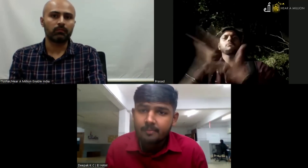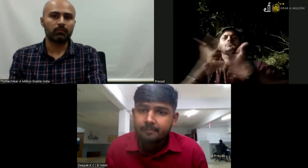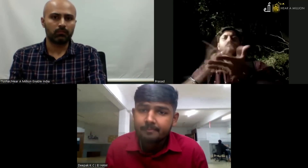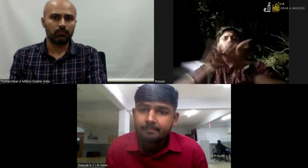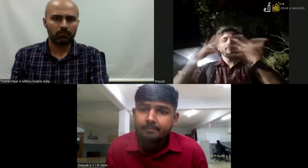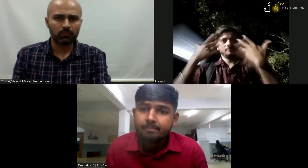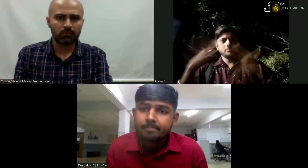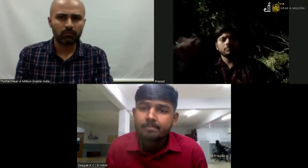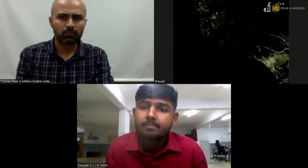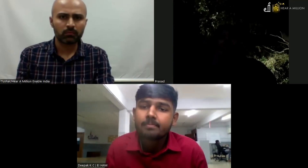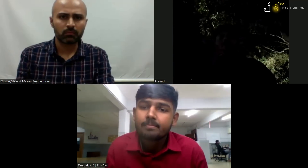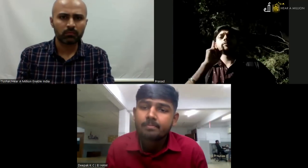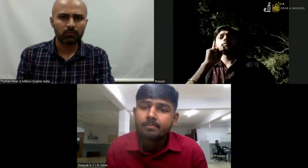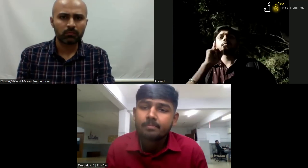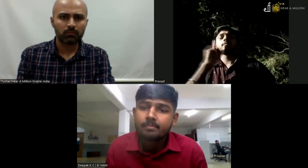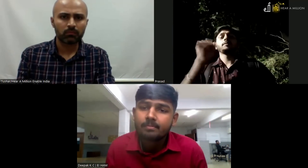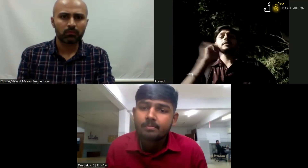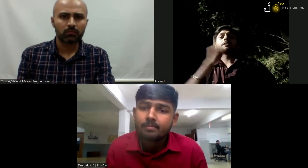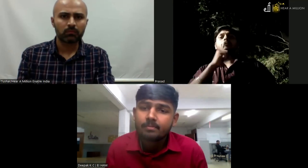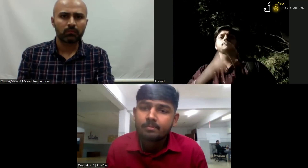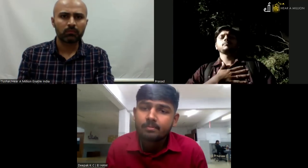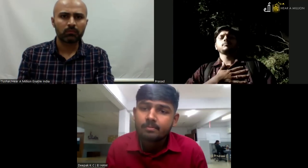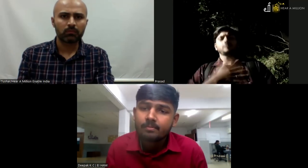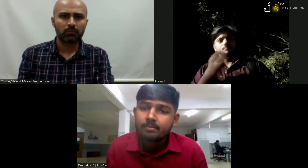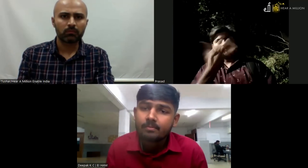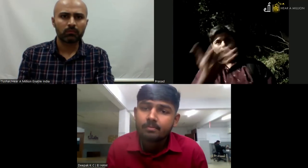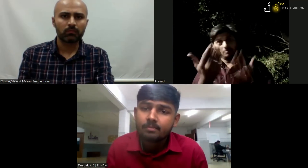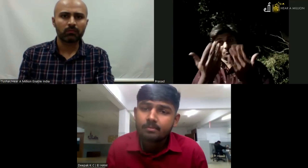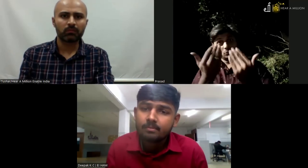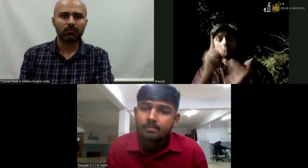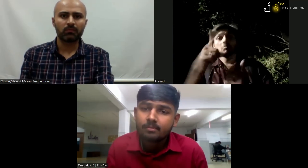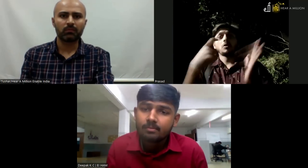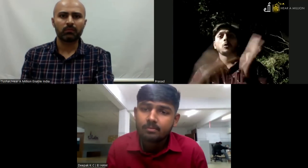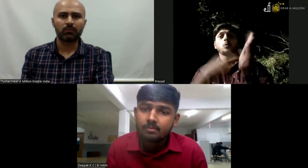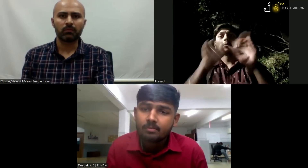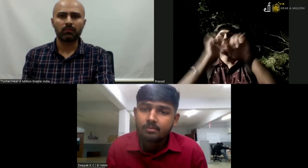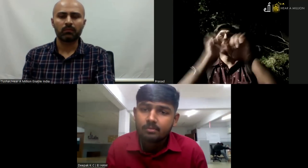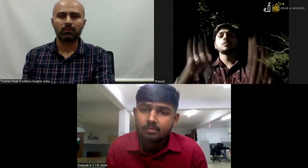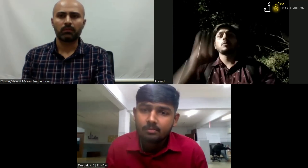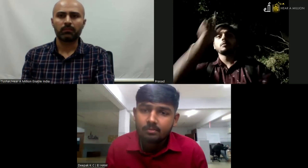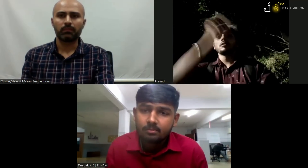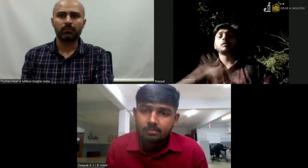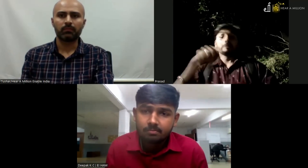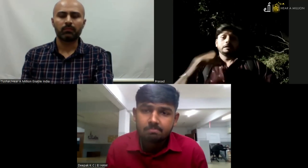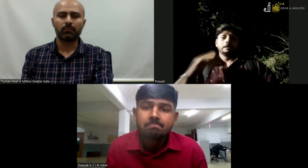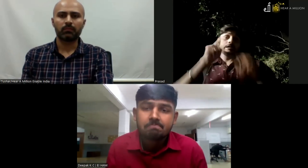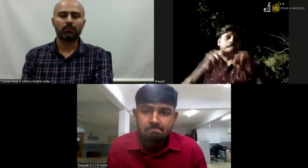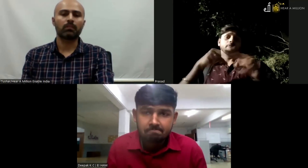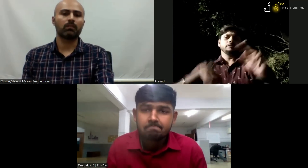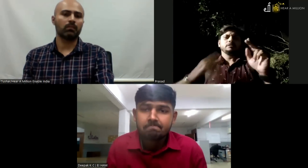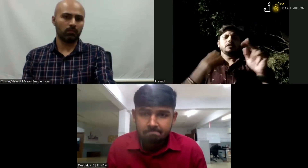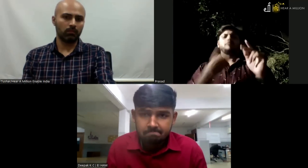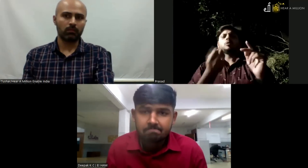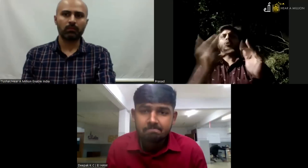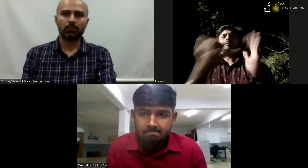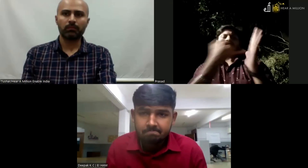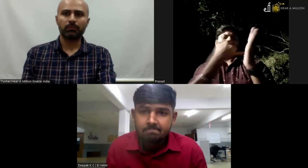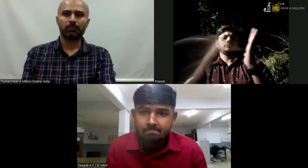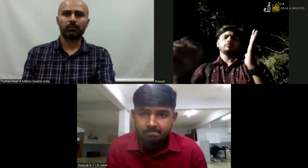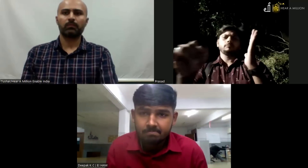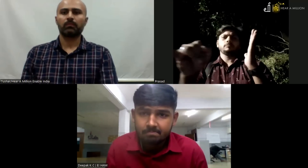1 week or 2 week back, I was discussing with a high-ranking official, and they said that, oh, I understand the problem of the deaf.